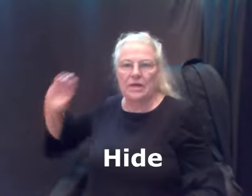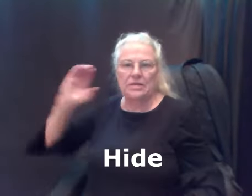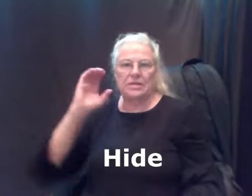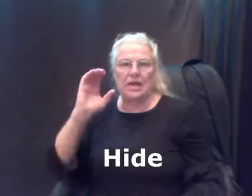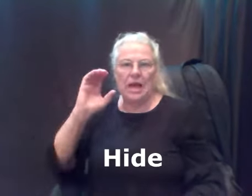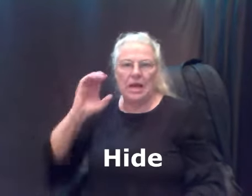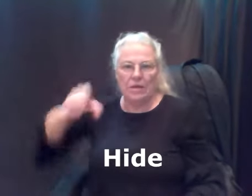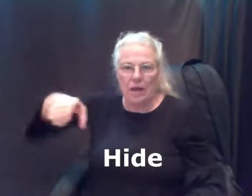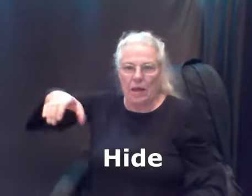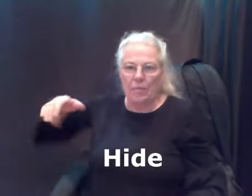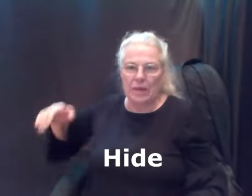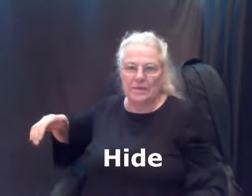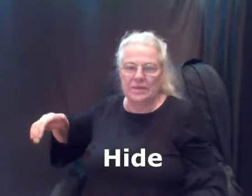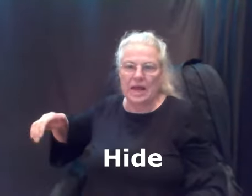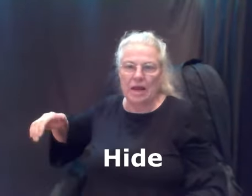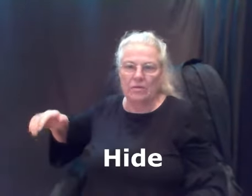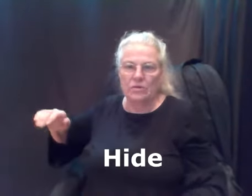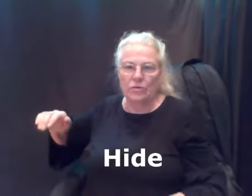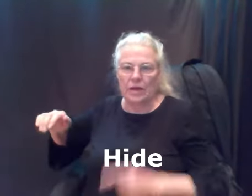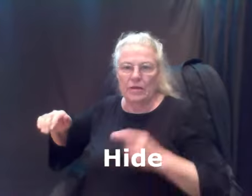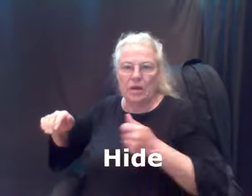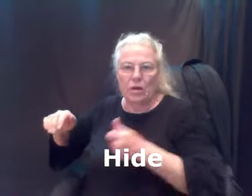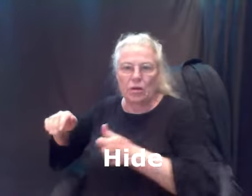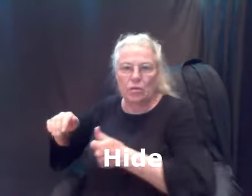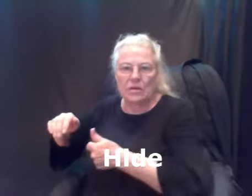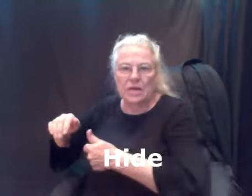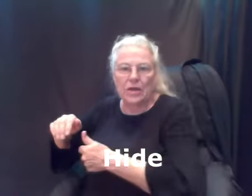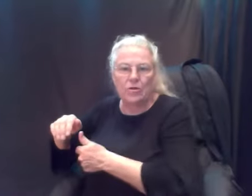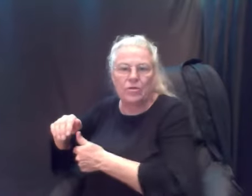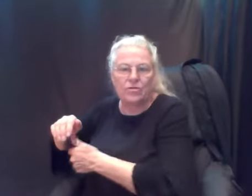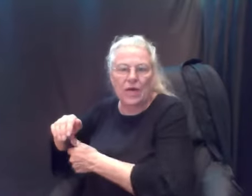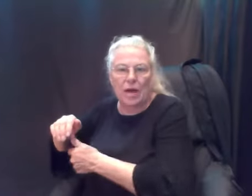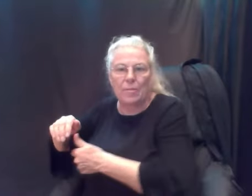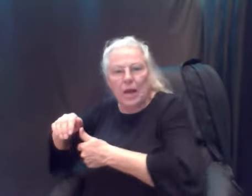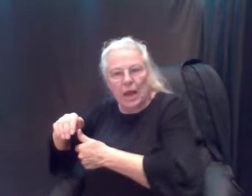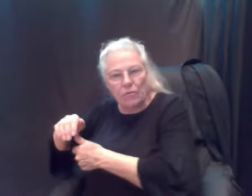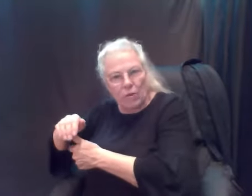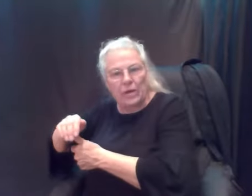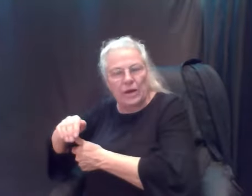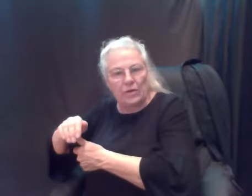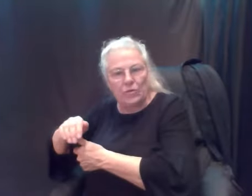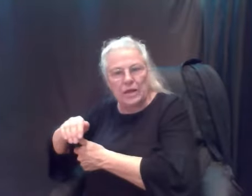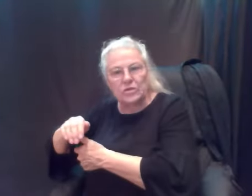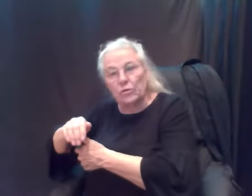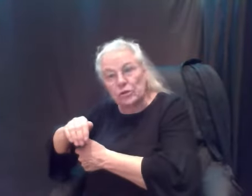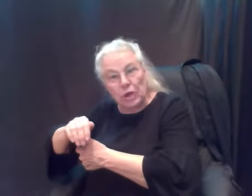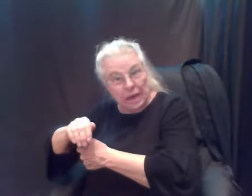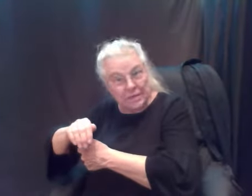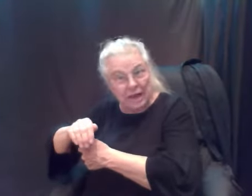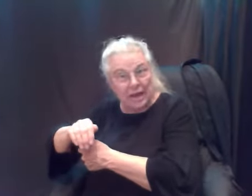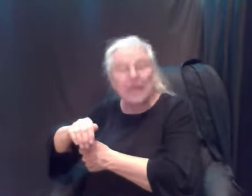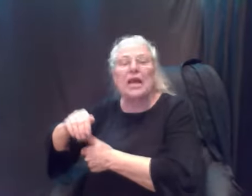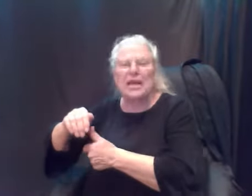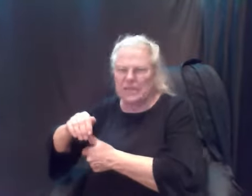C hand, but it's down so that you can take your thumb and run it underneath so that you can't see it. It's